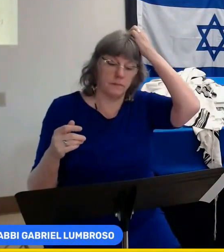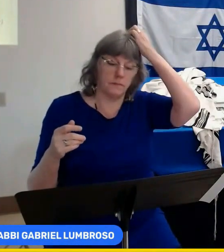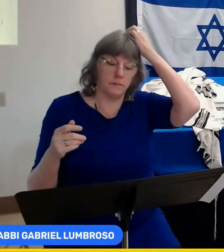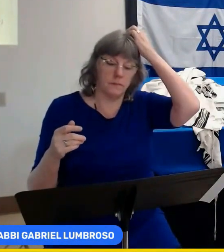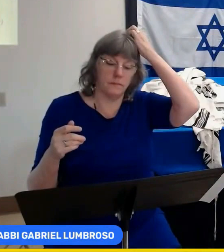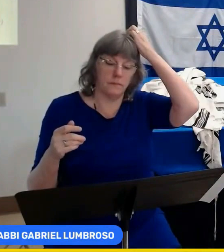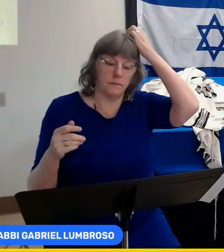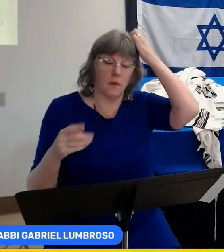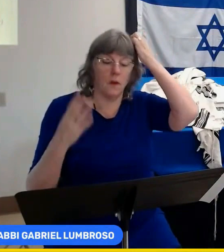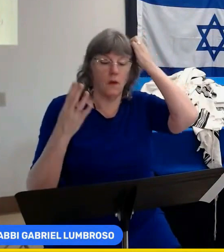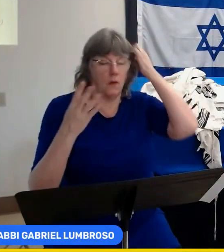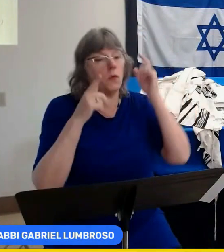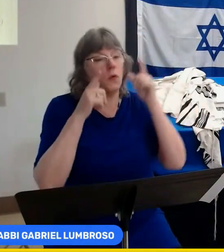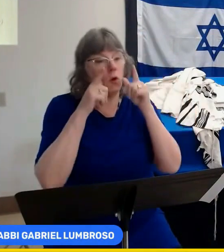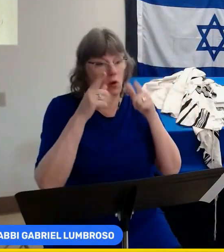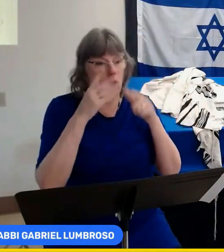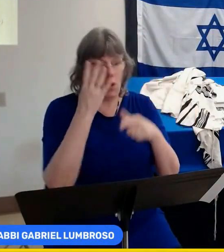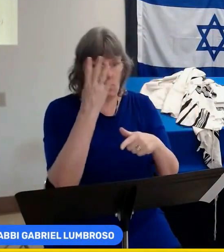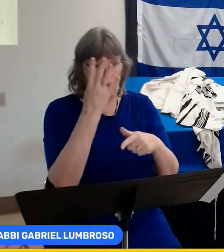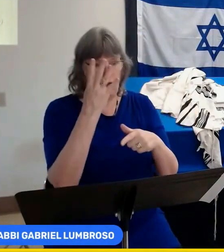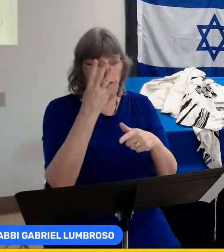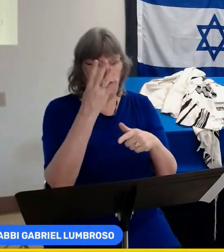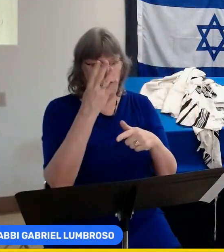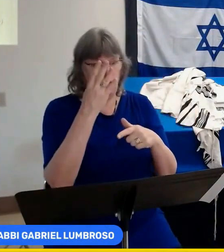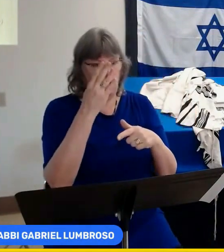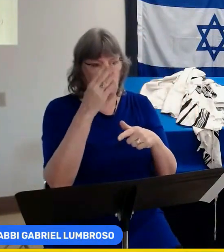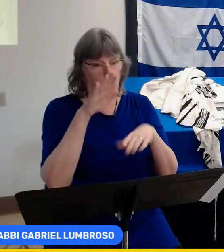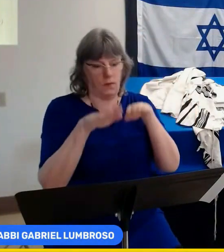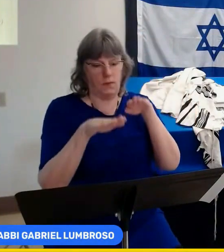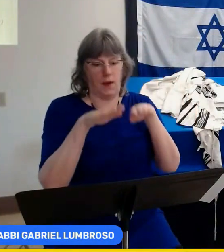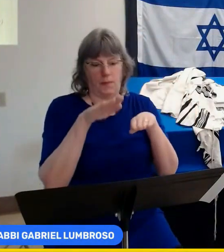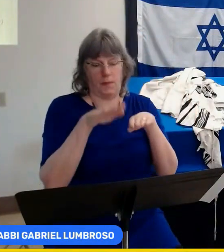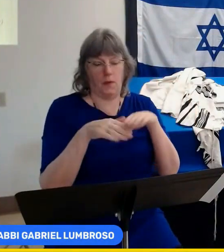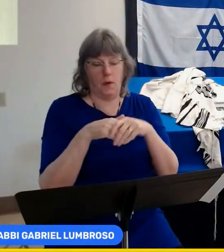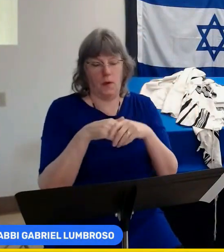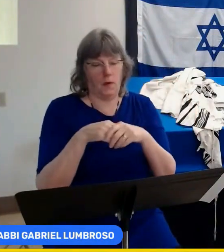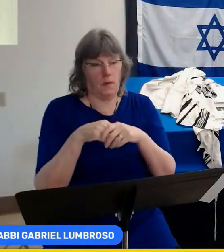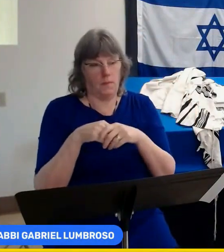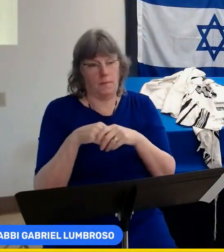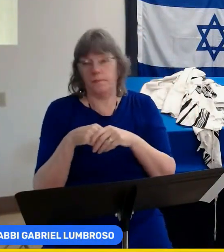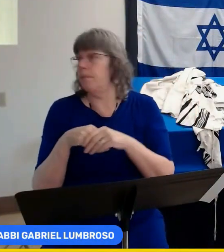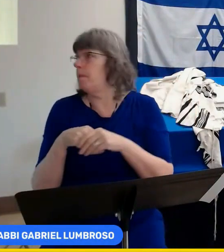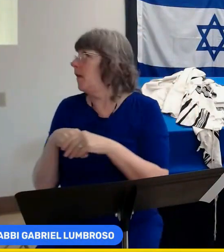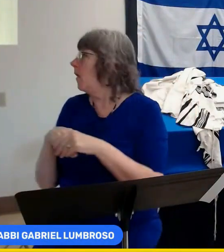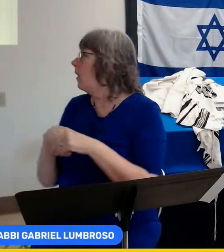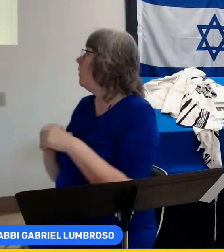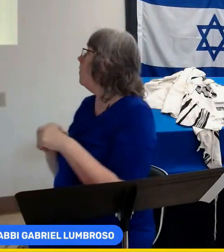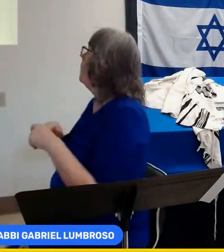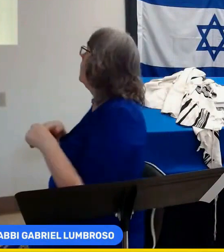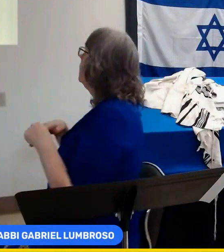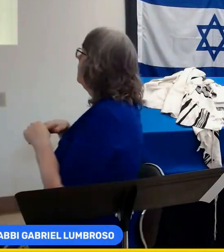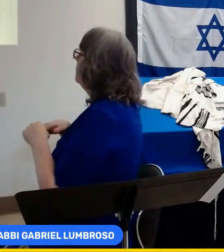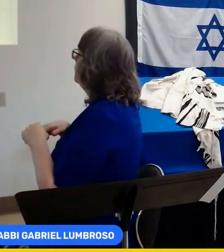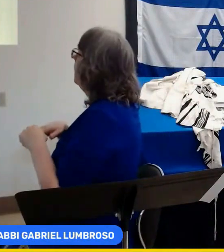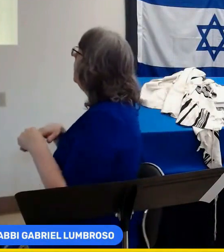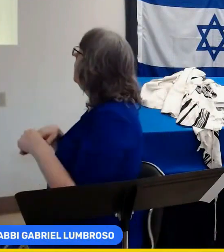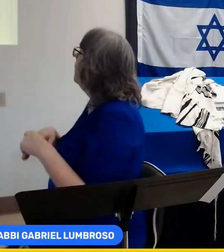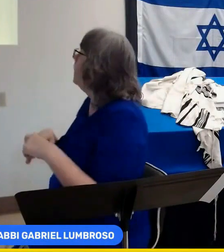So let's take, now this is the Moshe story. Let's see how it applies for us today.